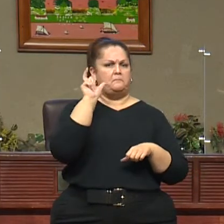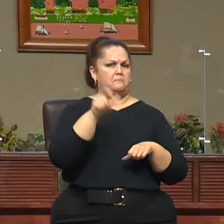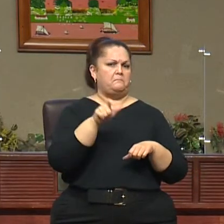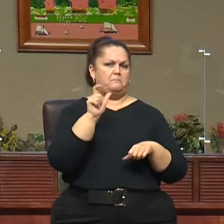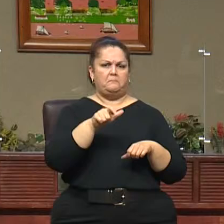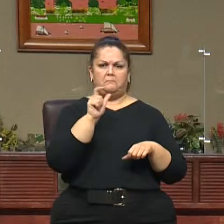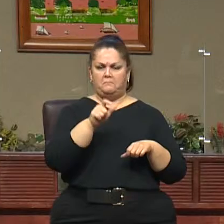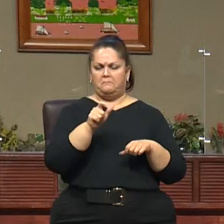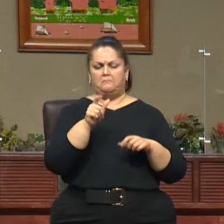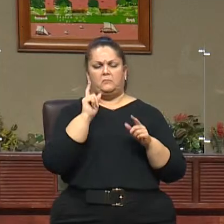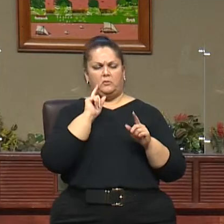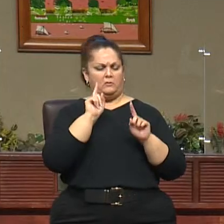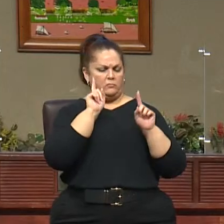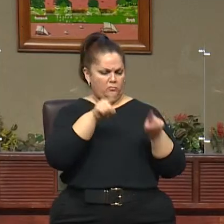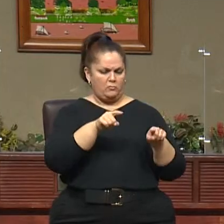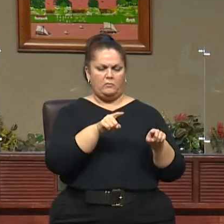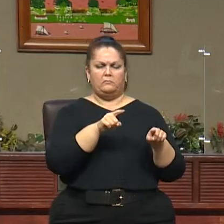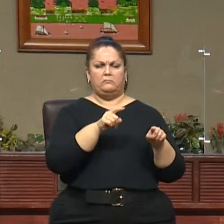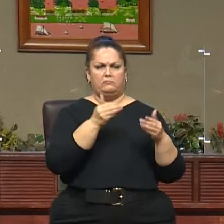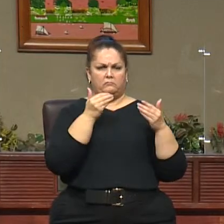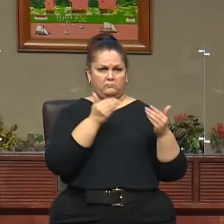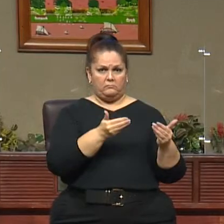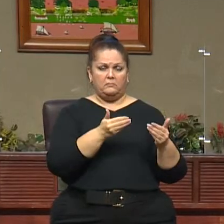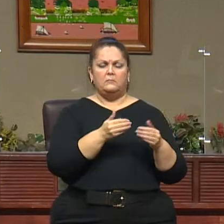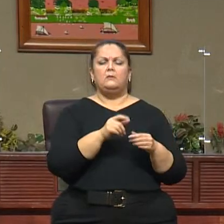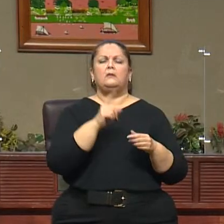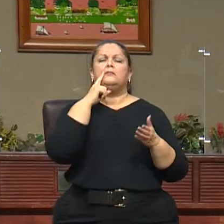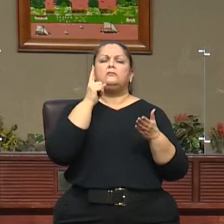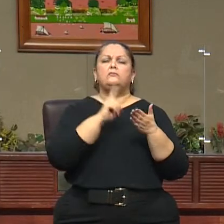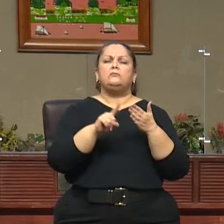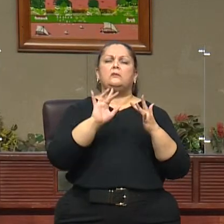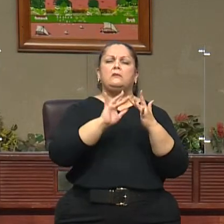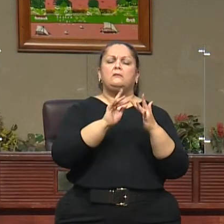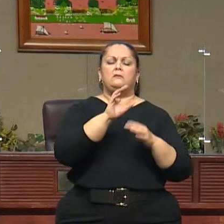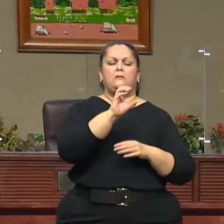walk-up only. Please visit our website at